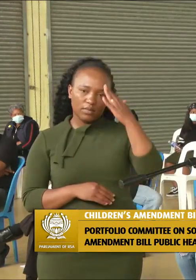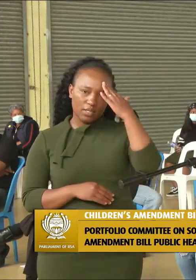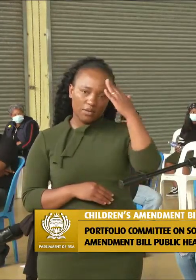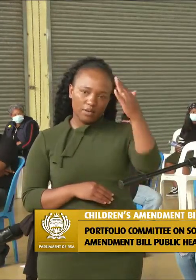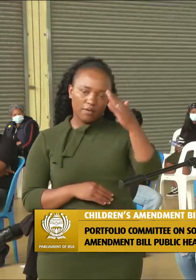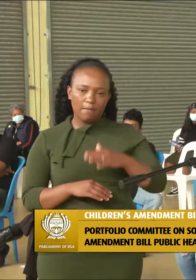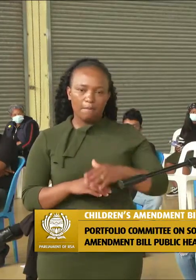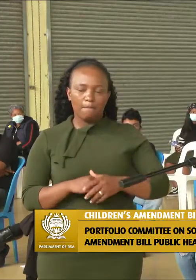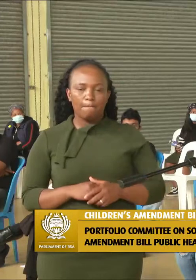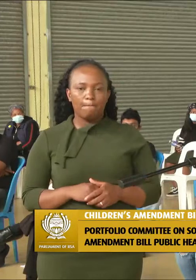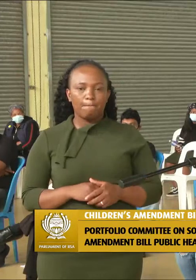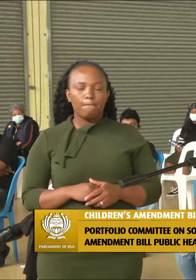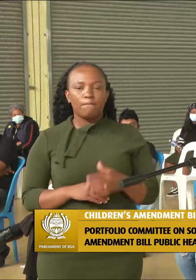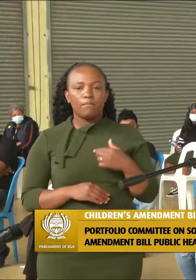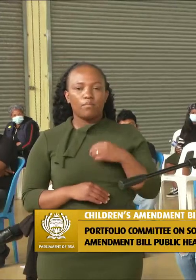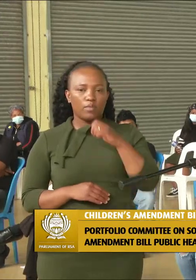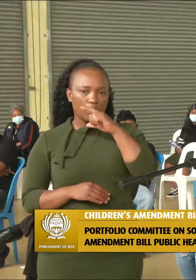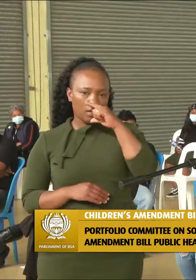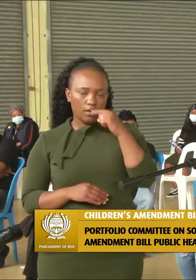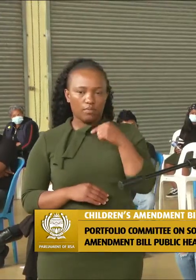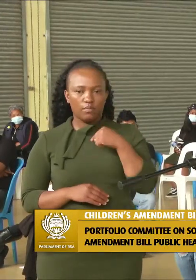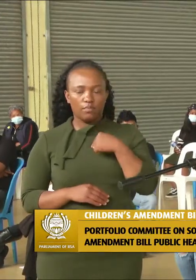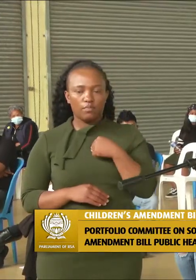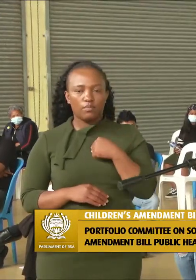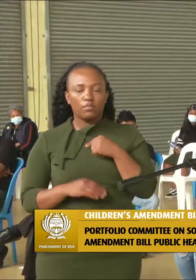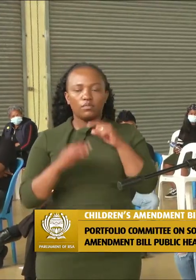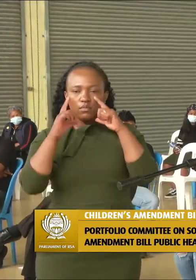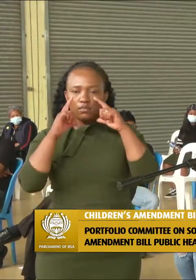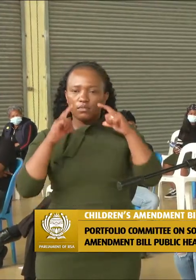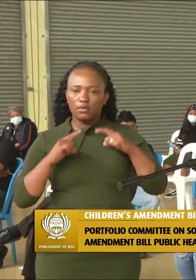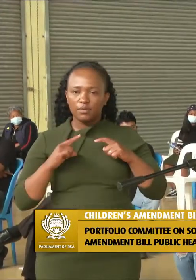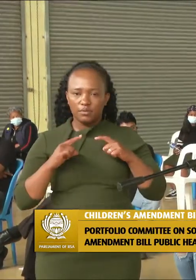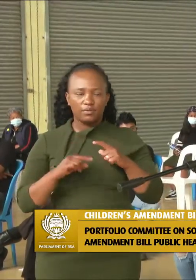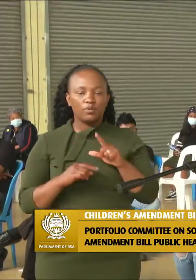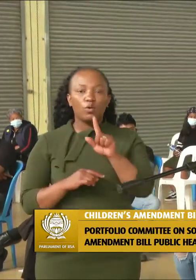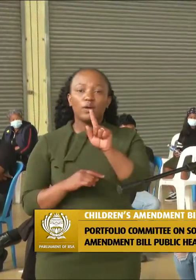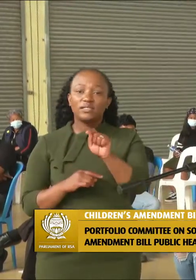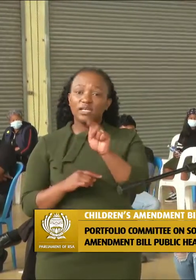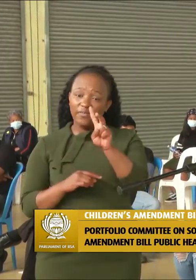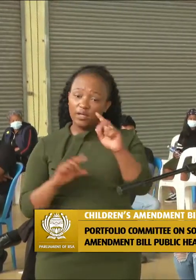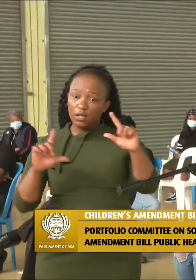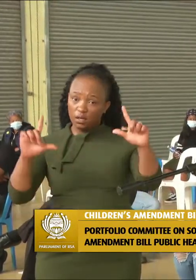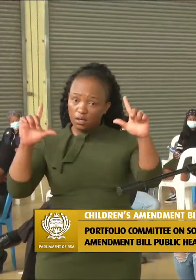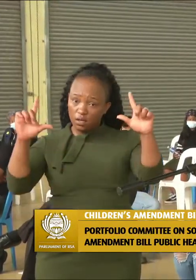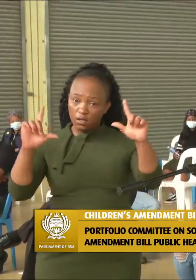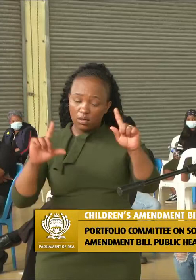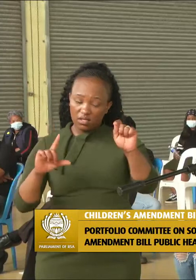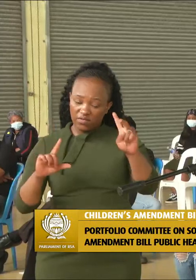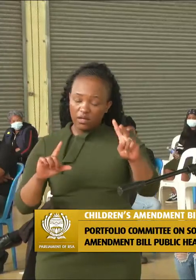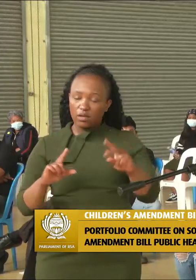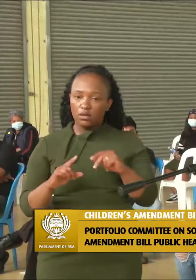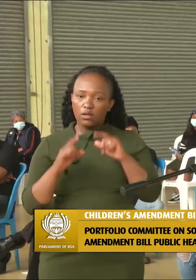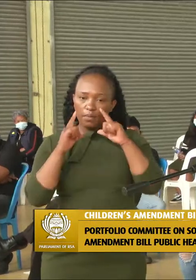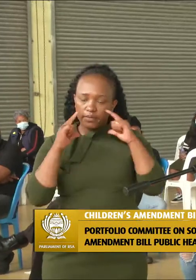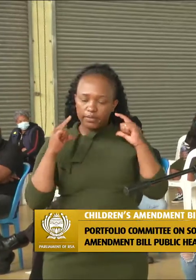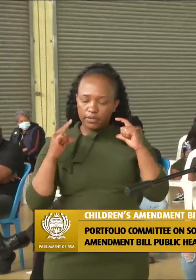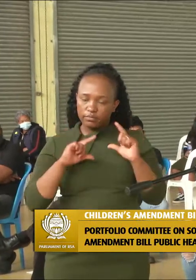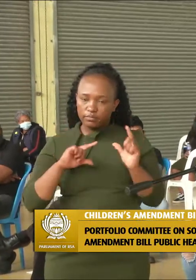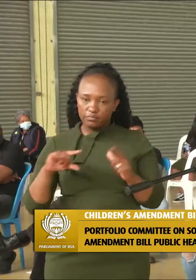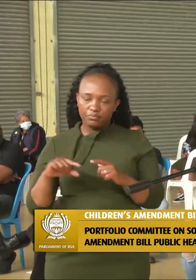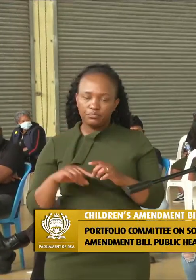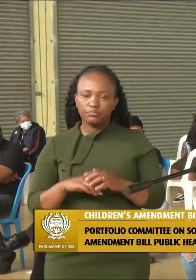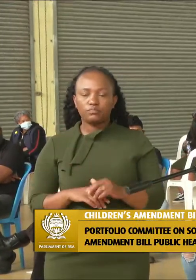Sanibonani. Greetings. Igama lami uNokuthula Susa Dlamini. imask I'm iTV Nokuthula. kubonakala. I'm Nokuthula Dlamini.